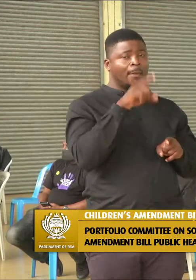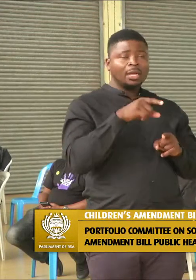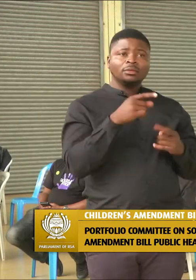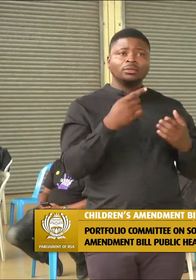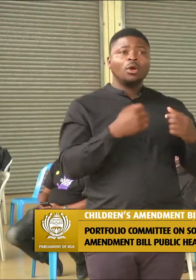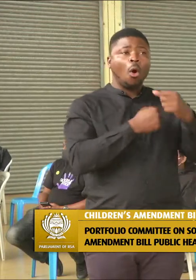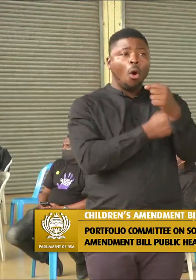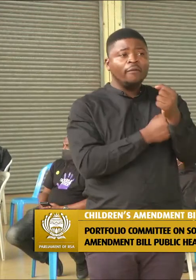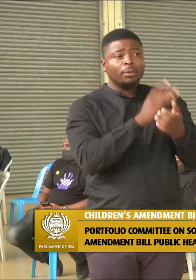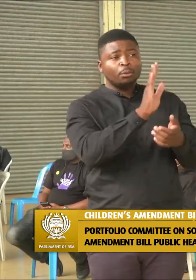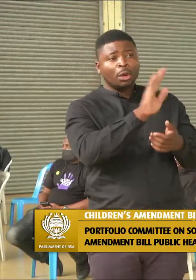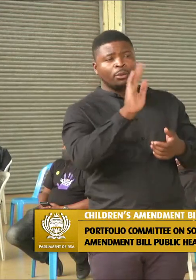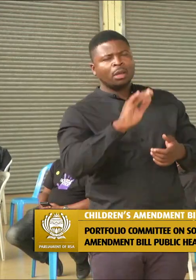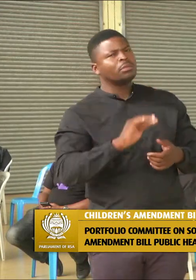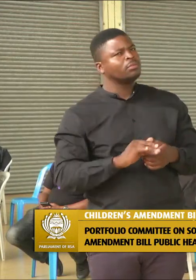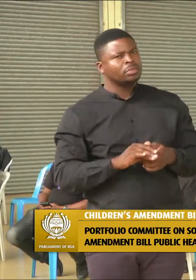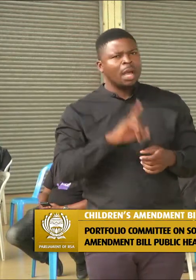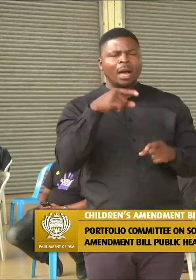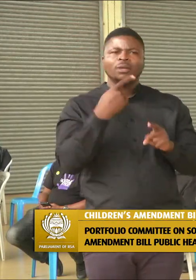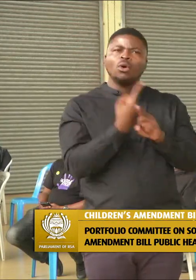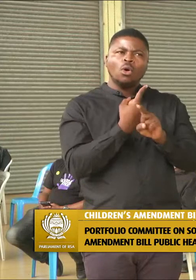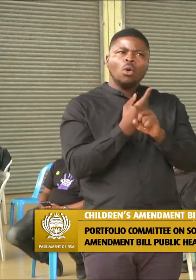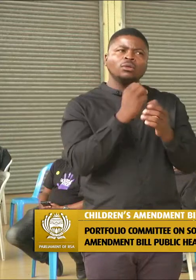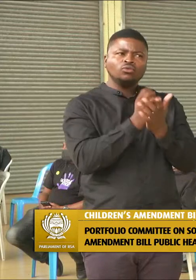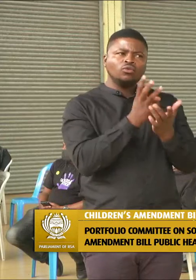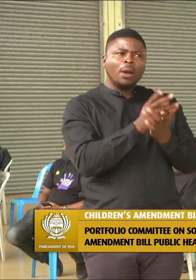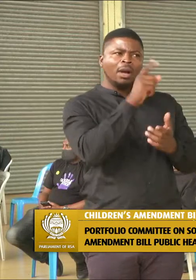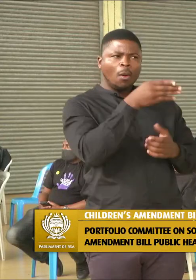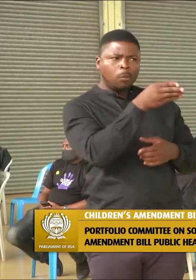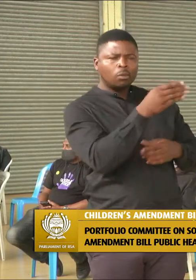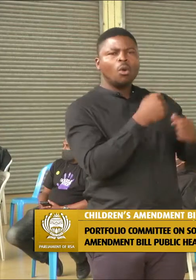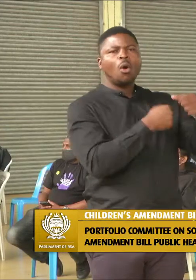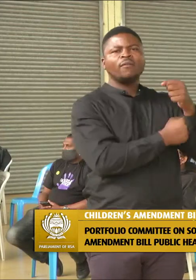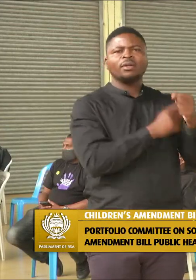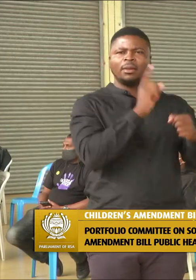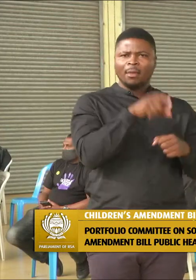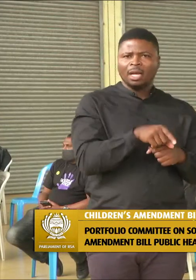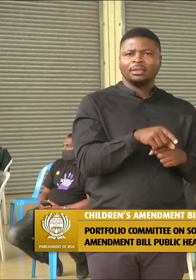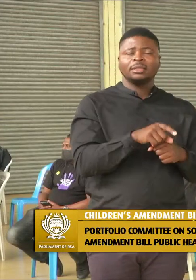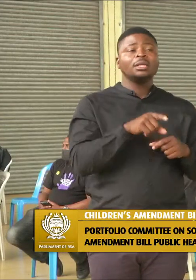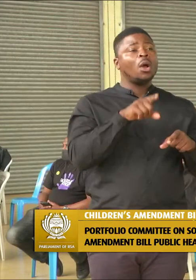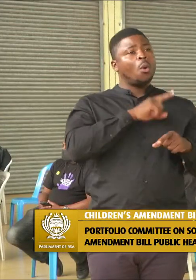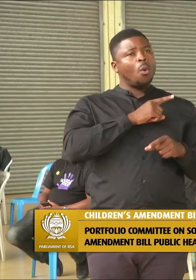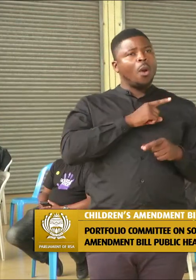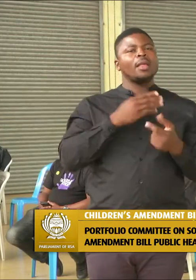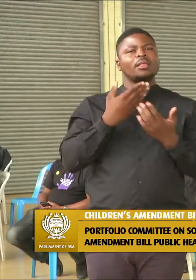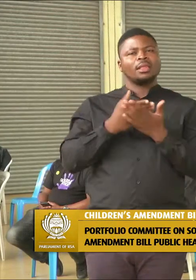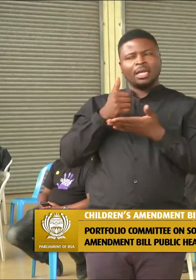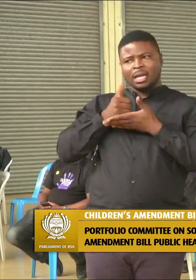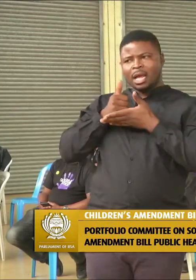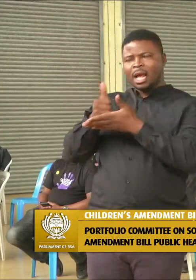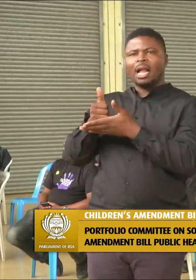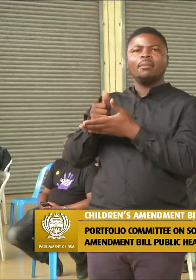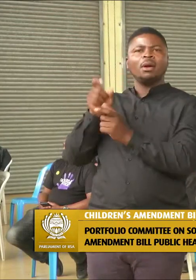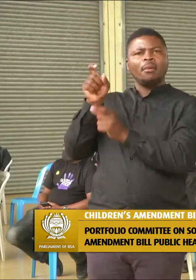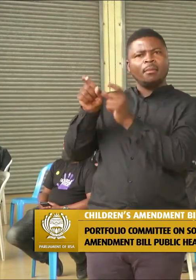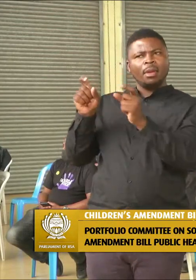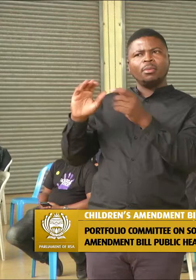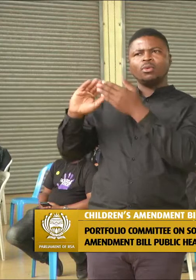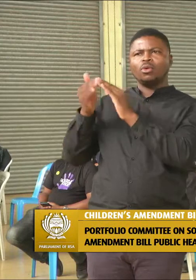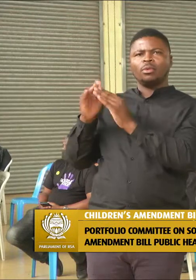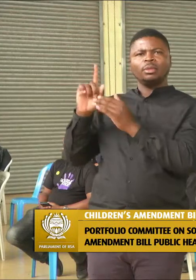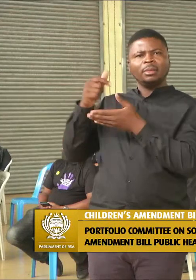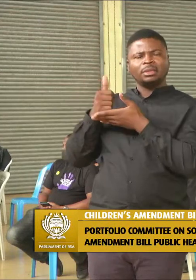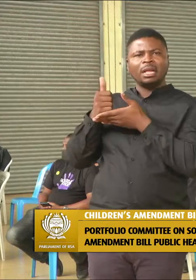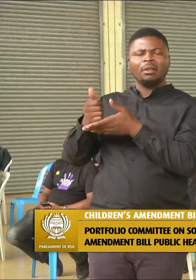should also make themselves available in their offices Babe willing ukusiza abantu kungalindwa umhlangano njengalo.